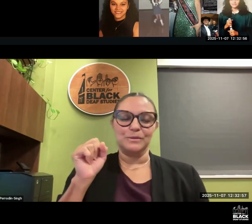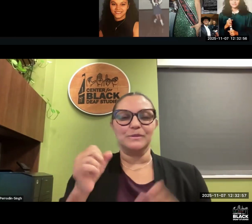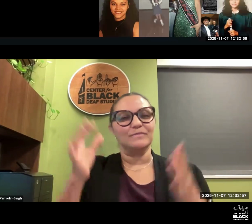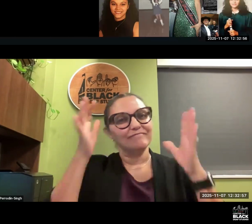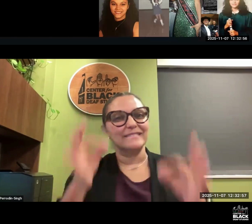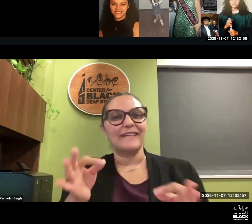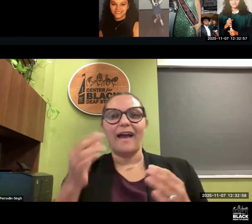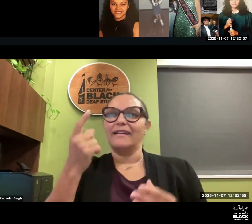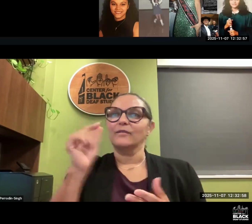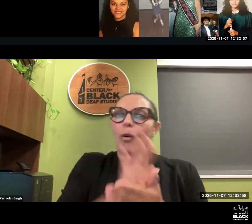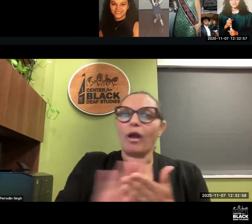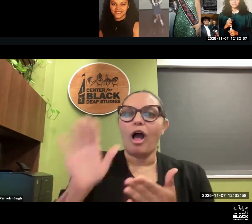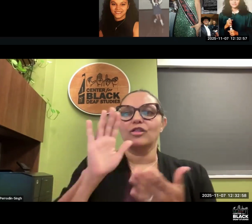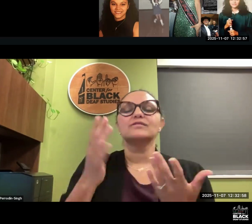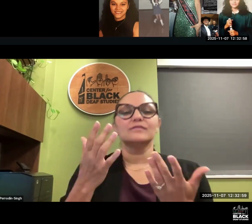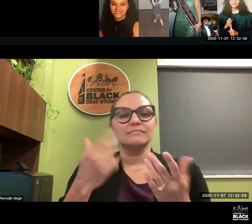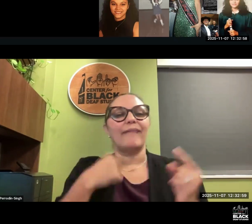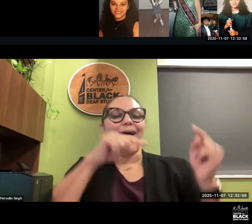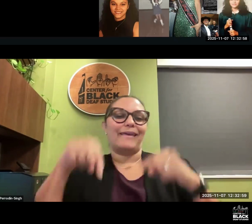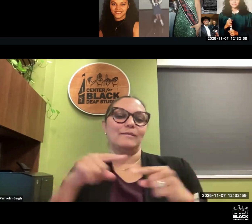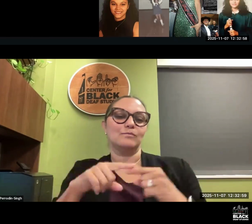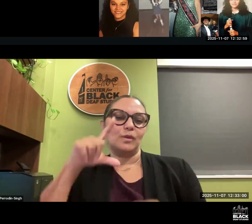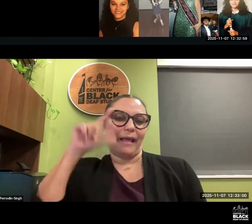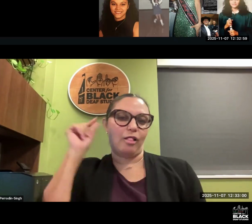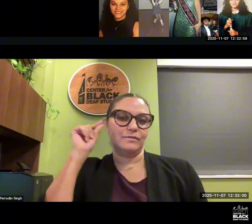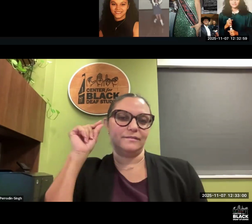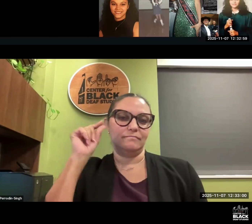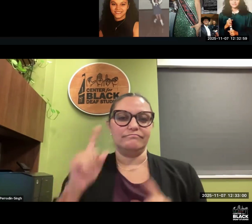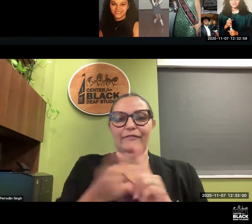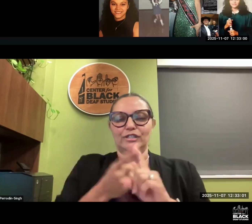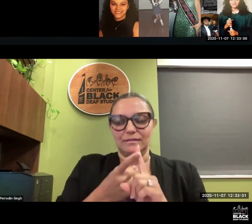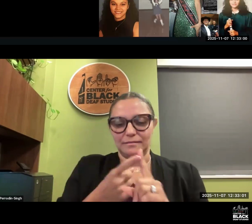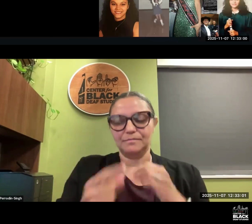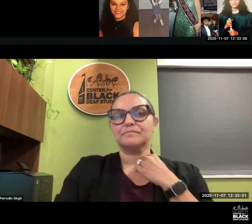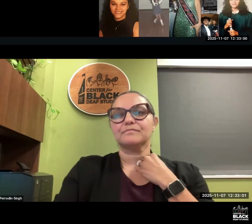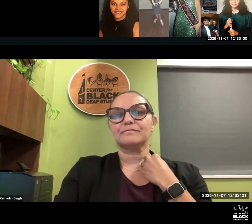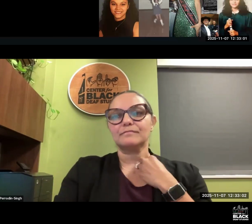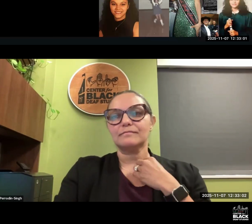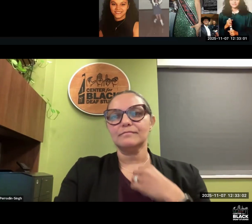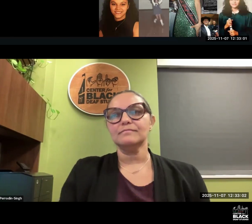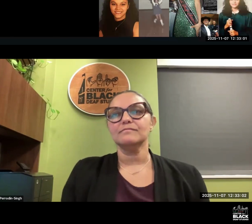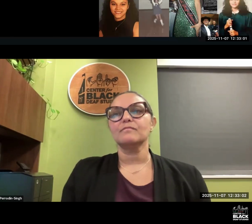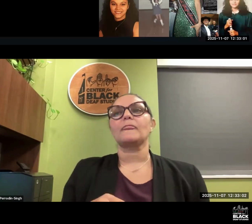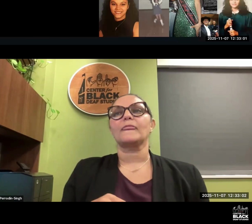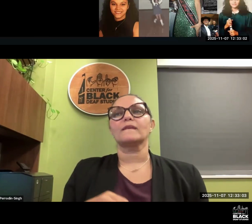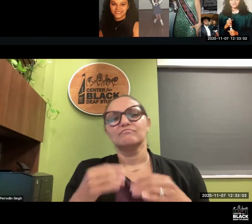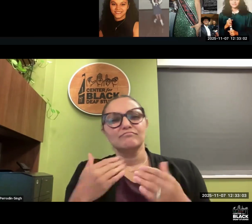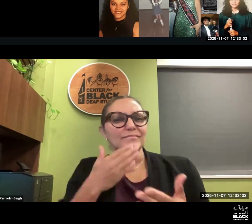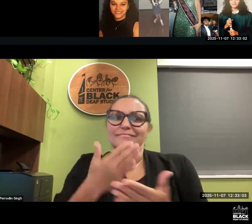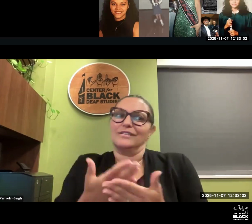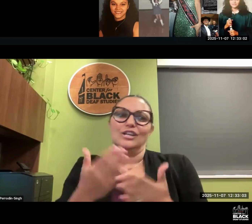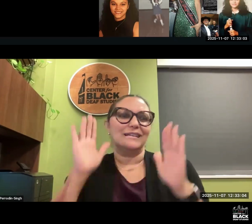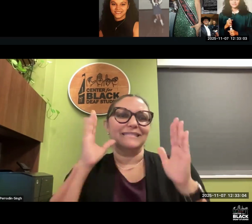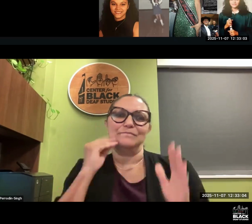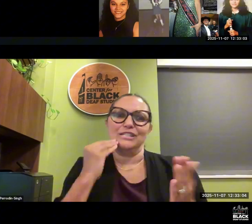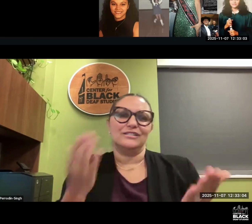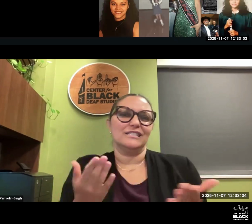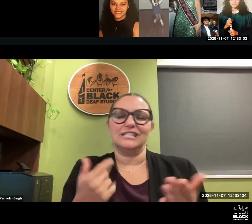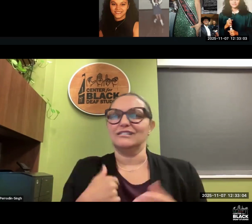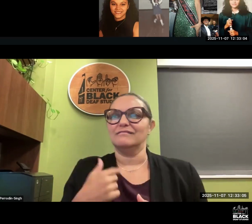And fast forward to when I graduated from high school and decided to go to college. Gallaudet was my first choice.